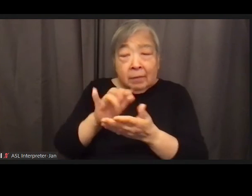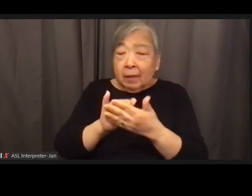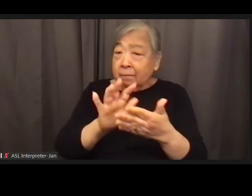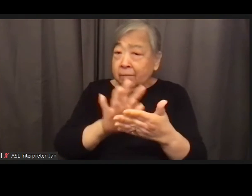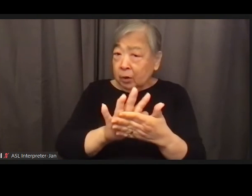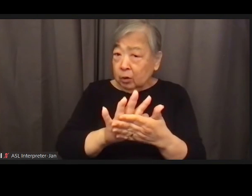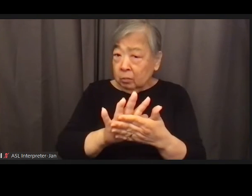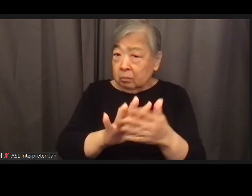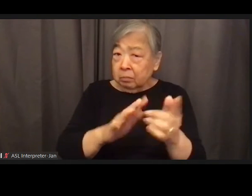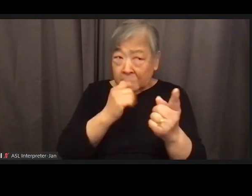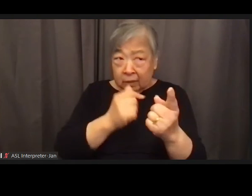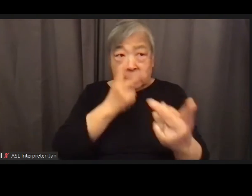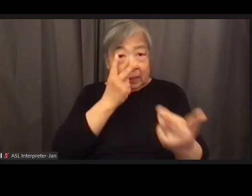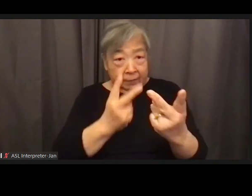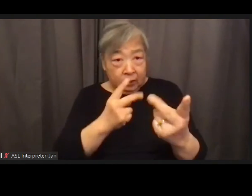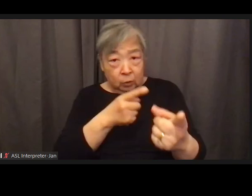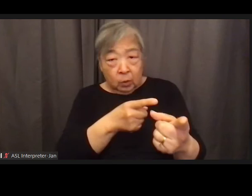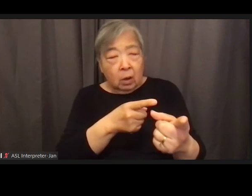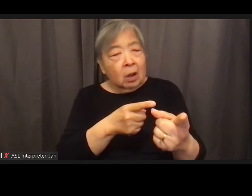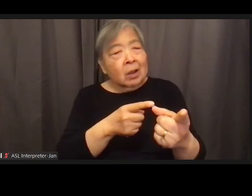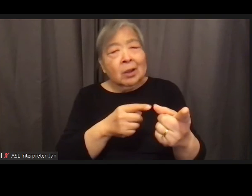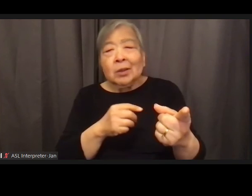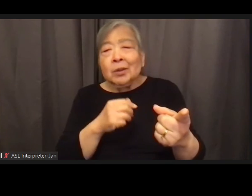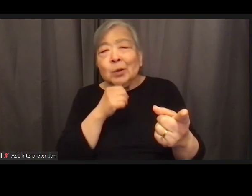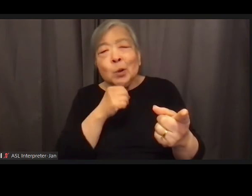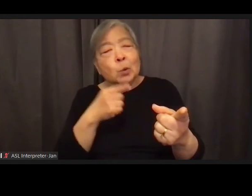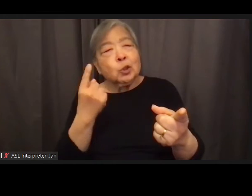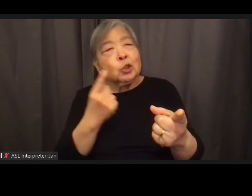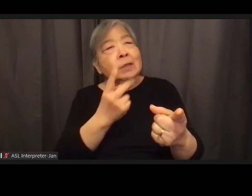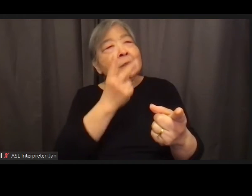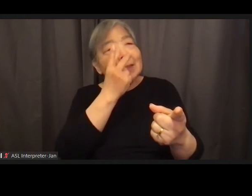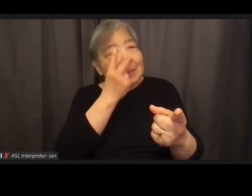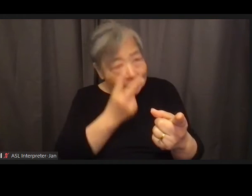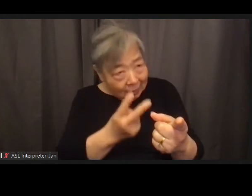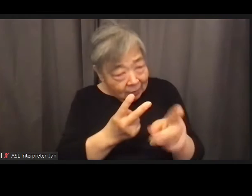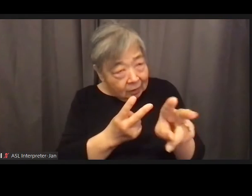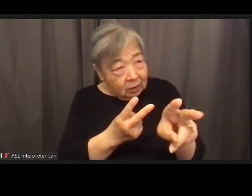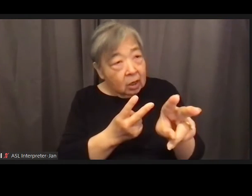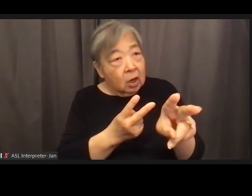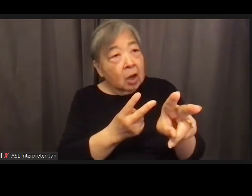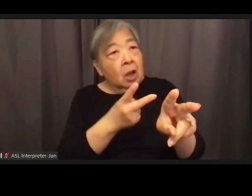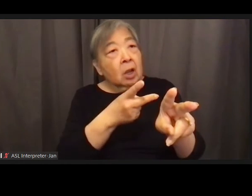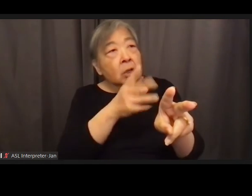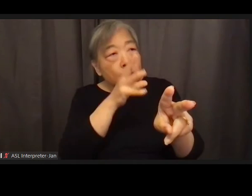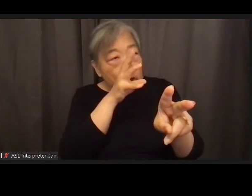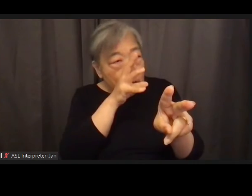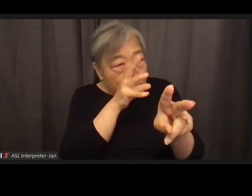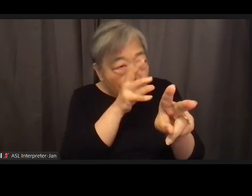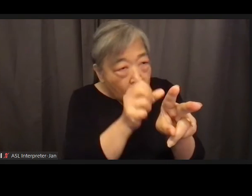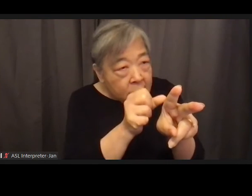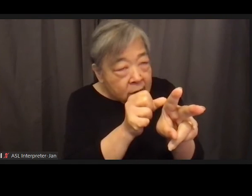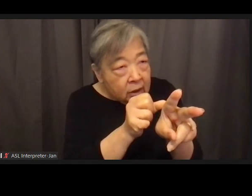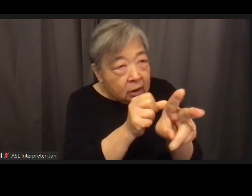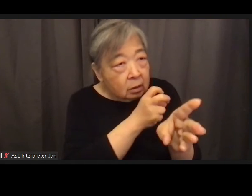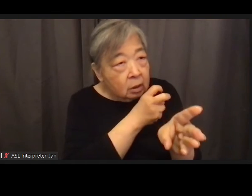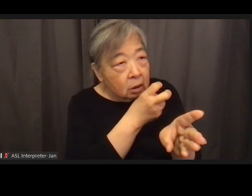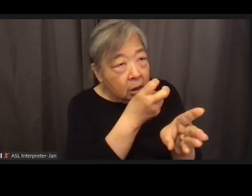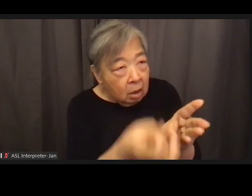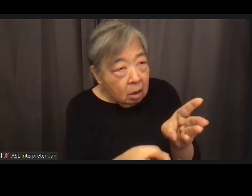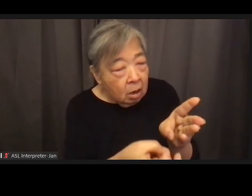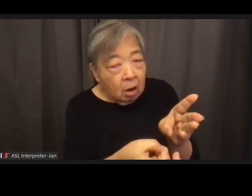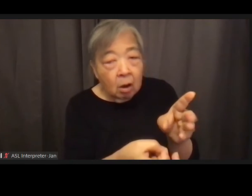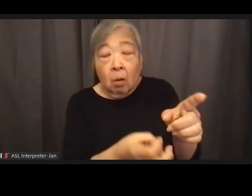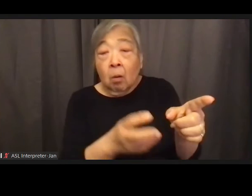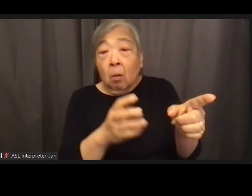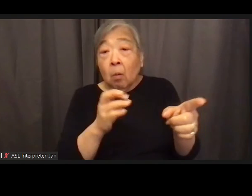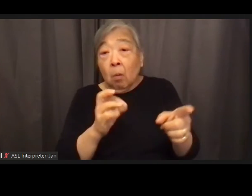it's you don't just see it, it draws you, it consumes you. The subject becomes, or you can